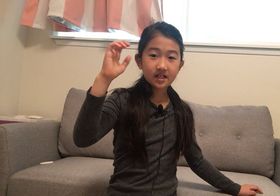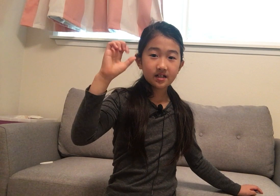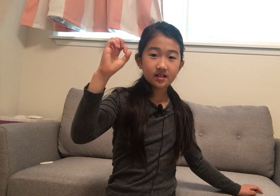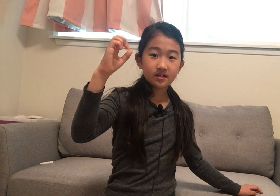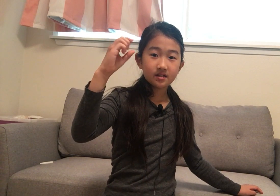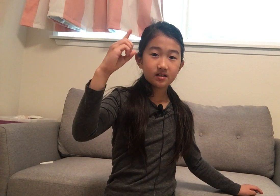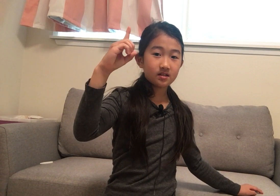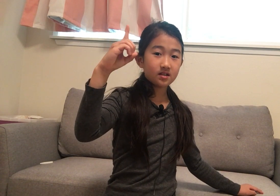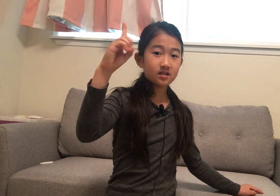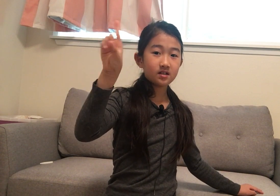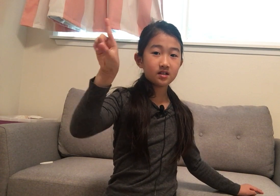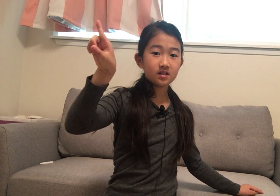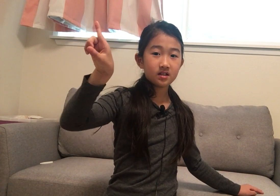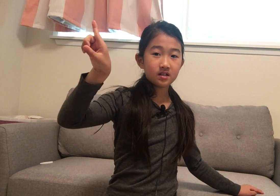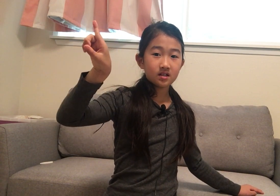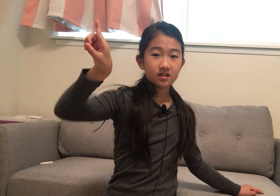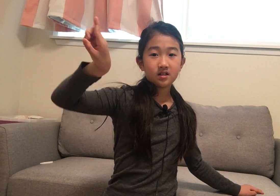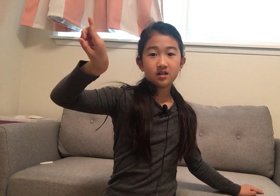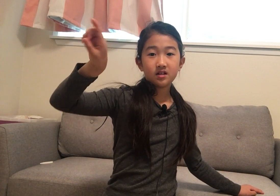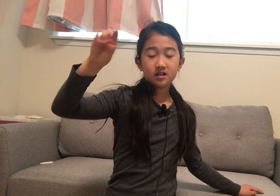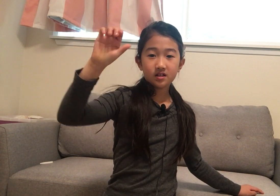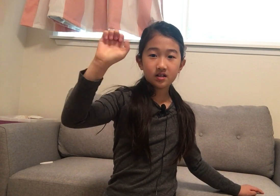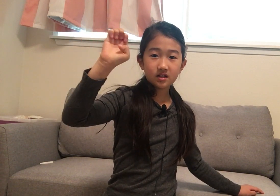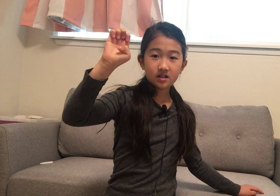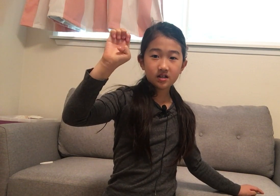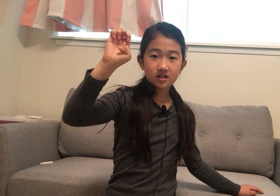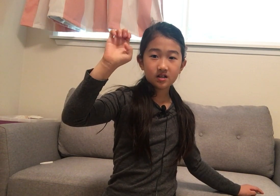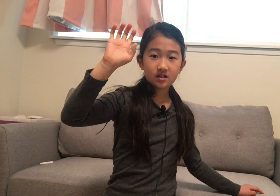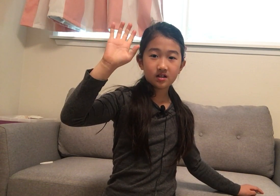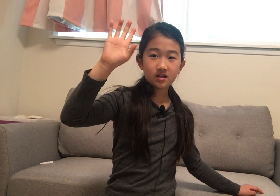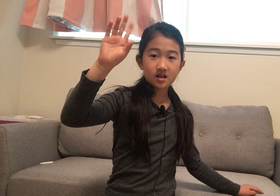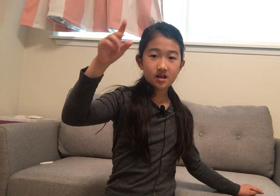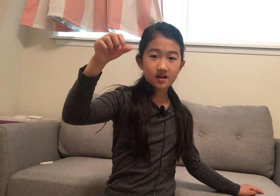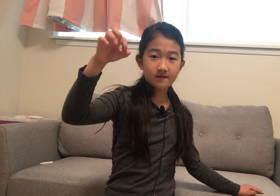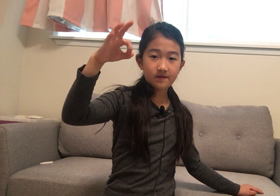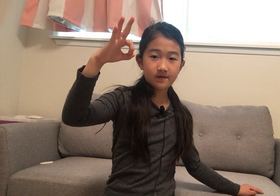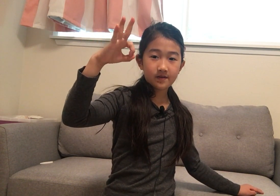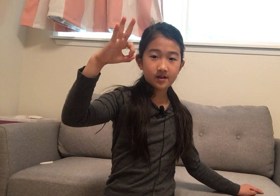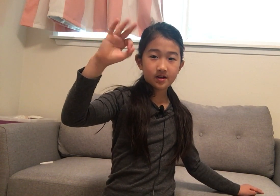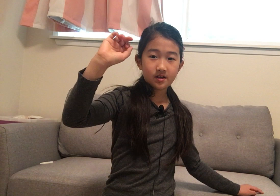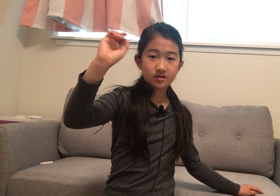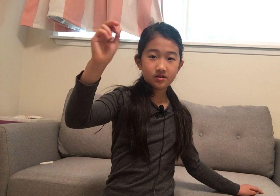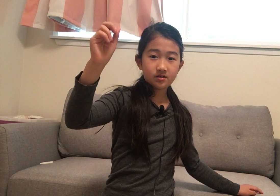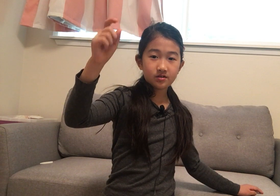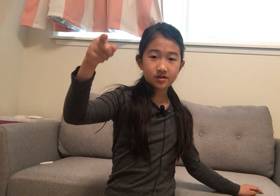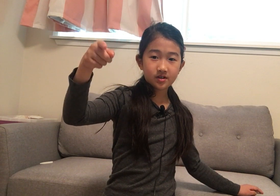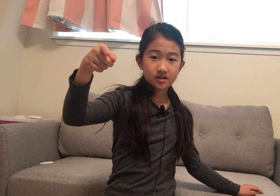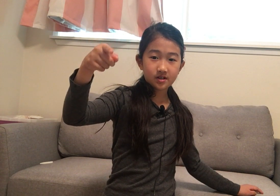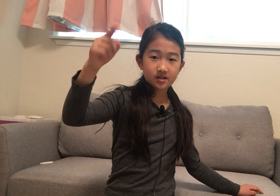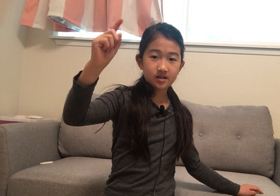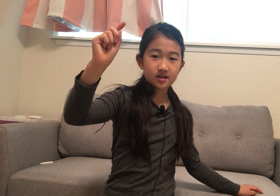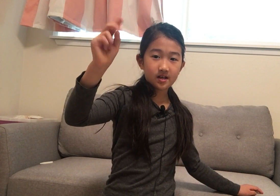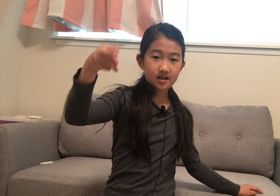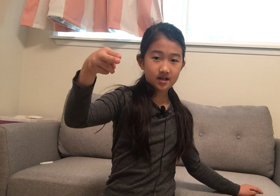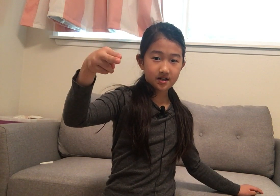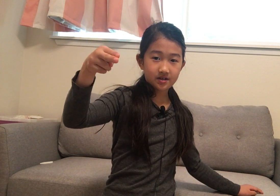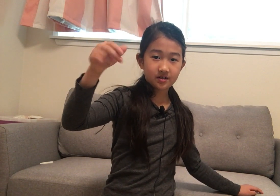d e f g h